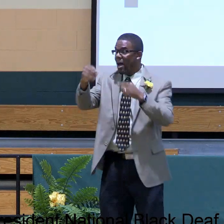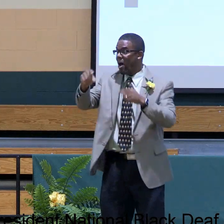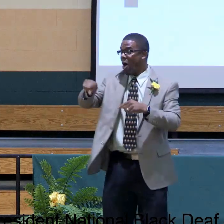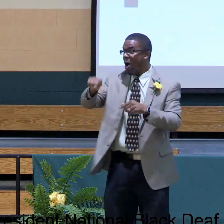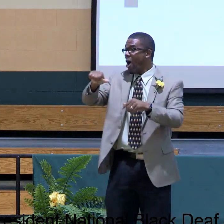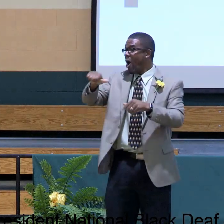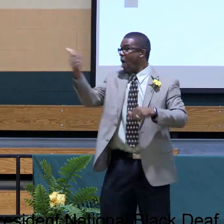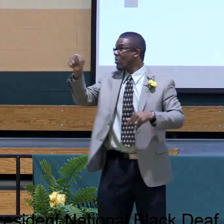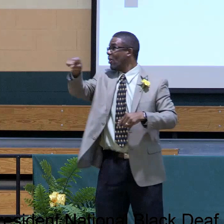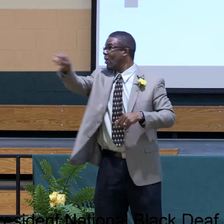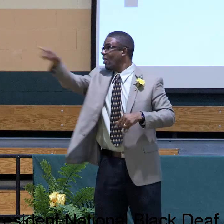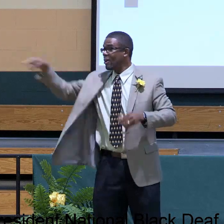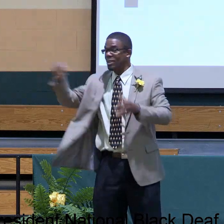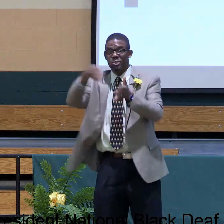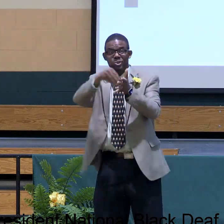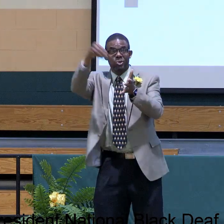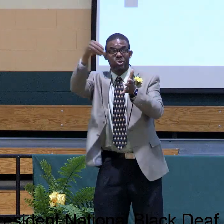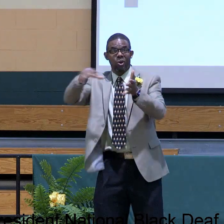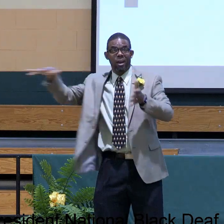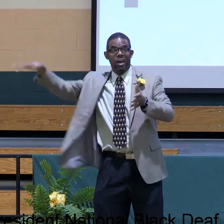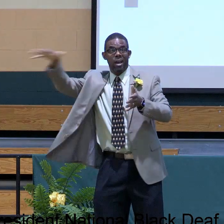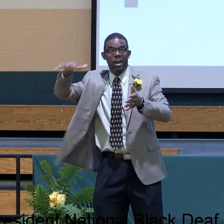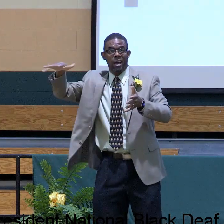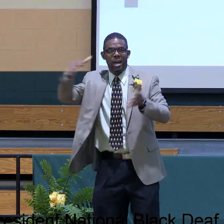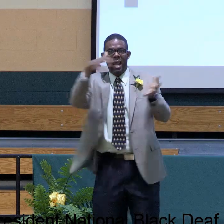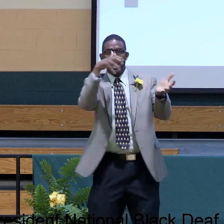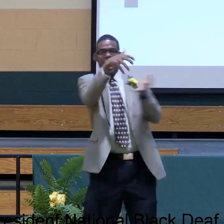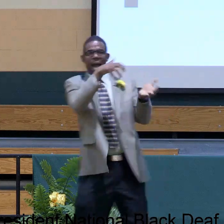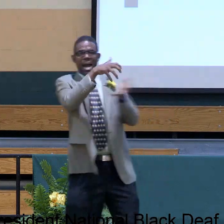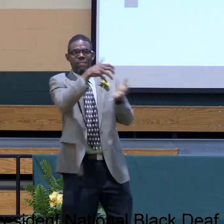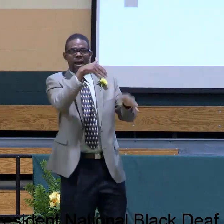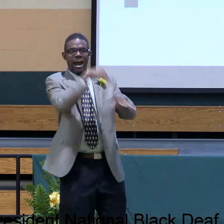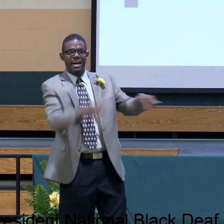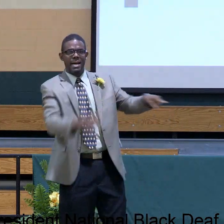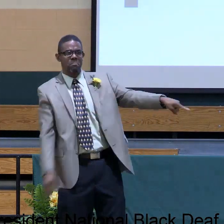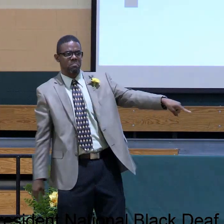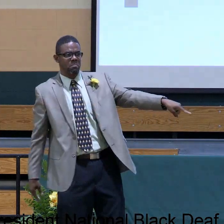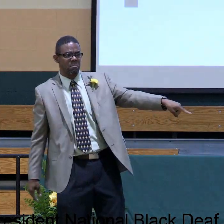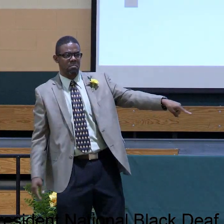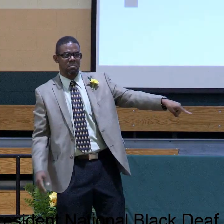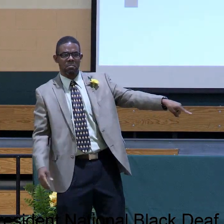his mind that he wanted to go to school. He saw other students laughing at him